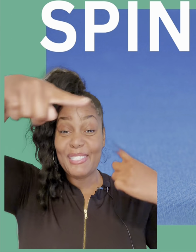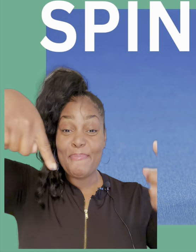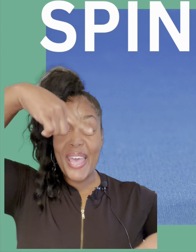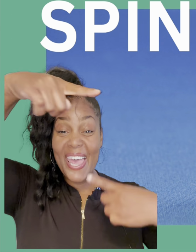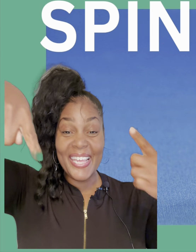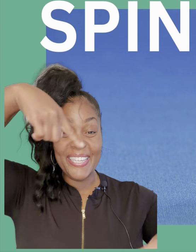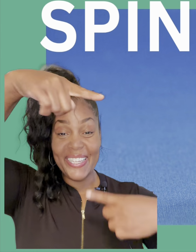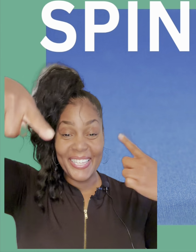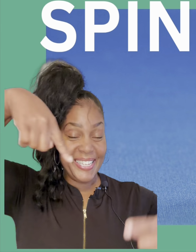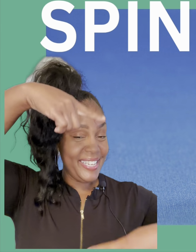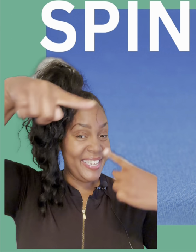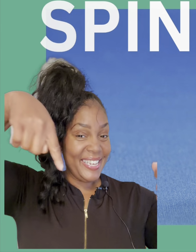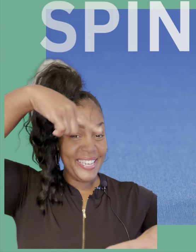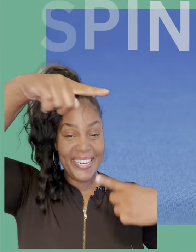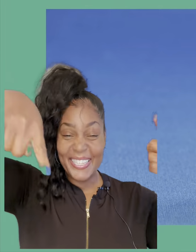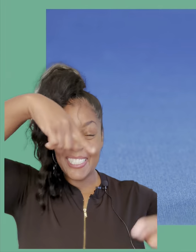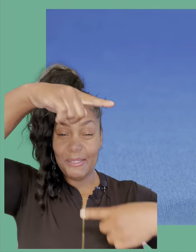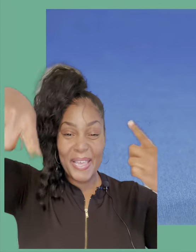Spin.